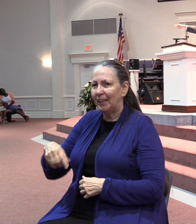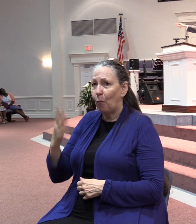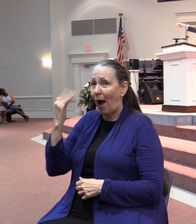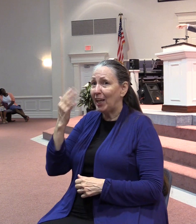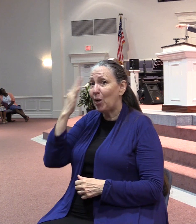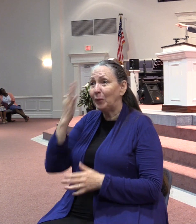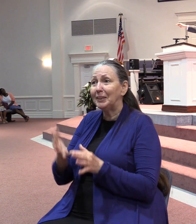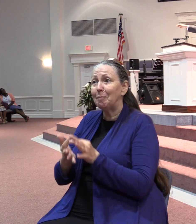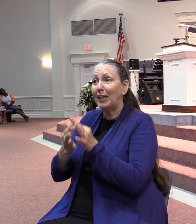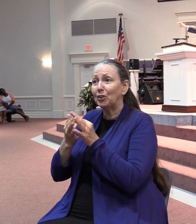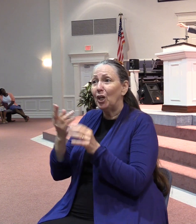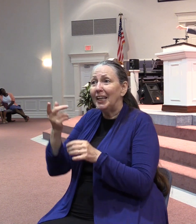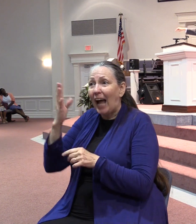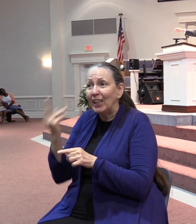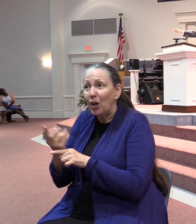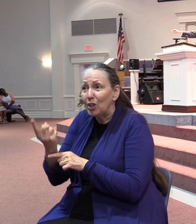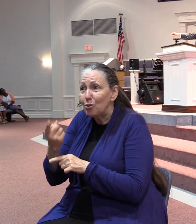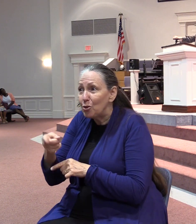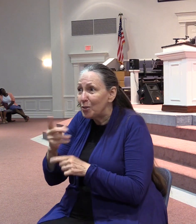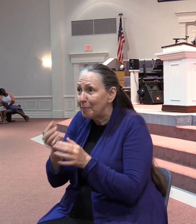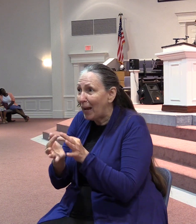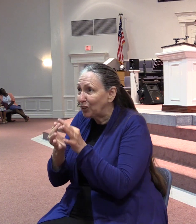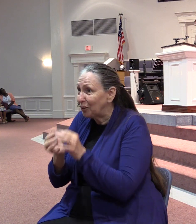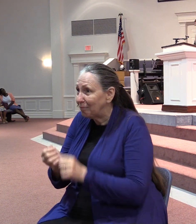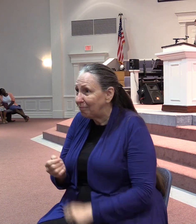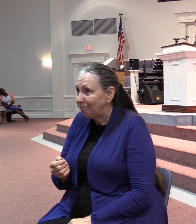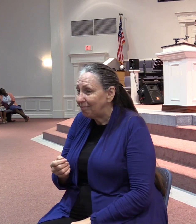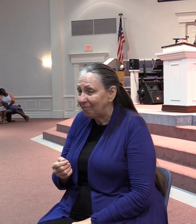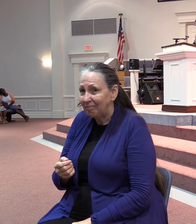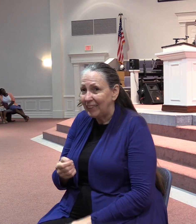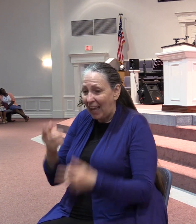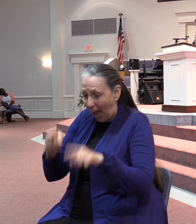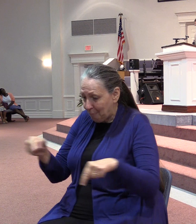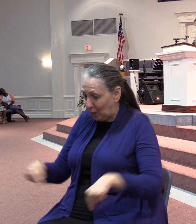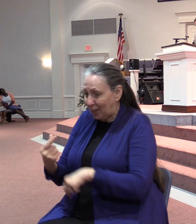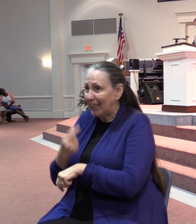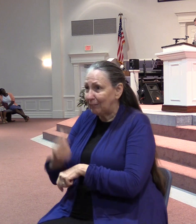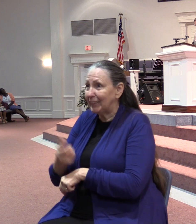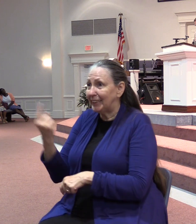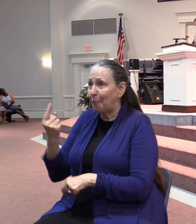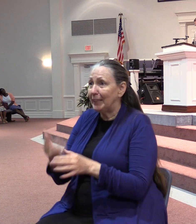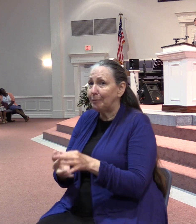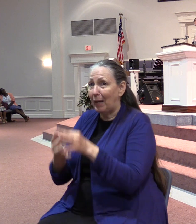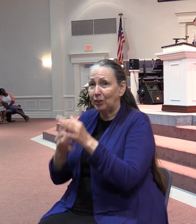in Samaria. Amen. He knows there's supposed to be something special to happen in Gainesville.